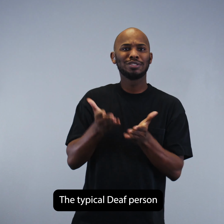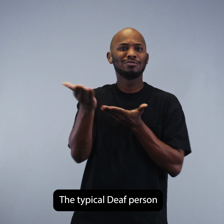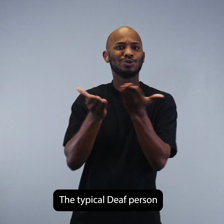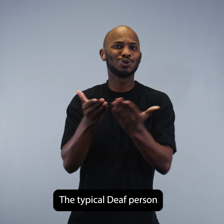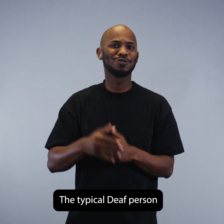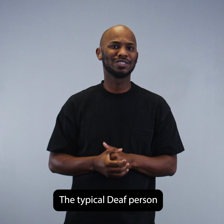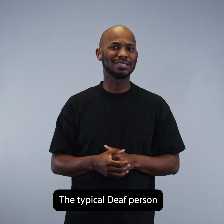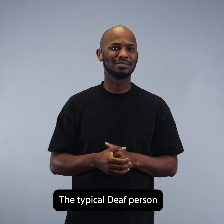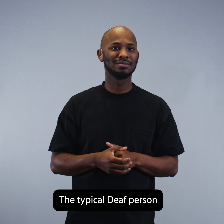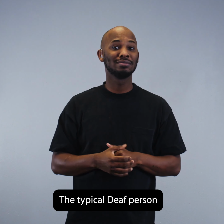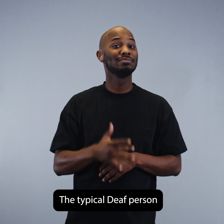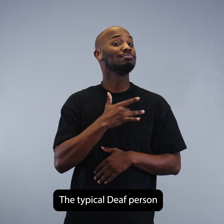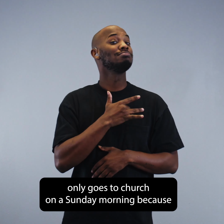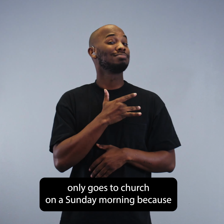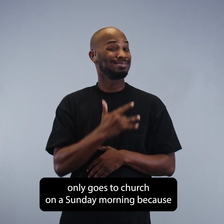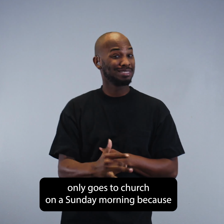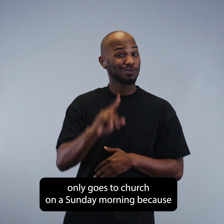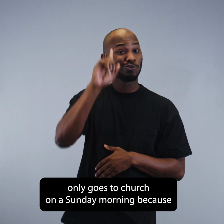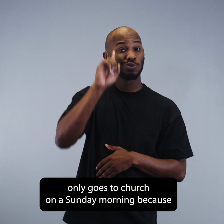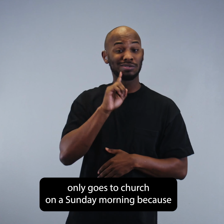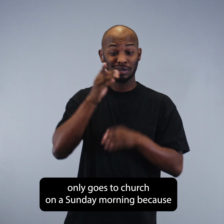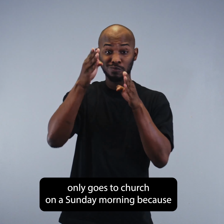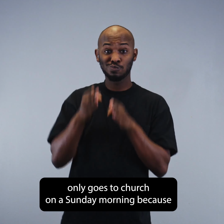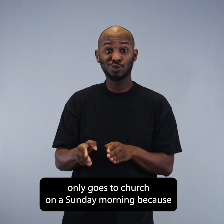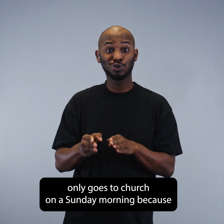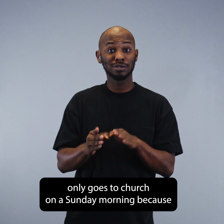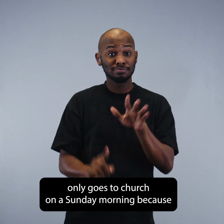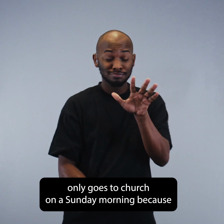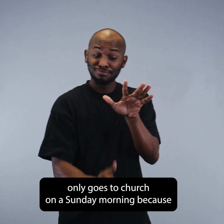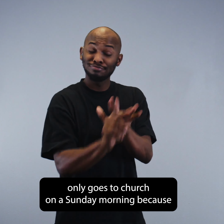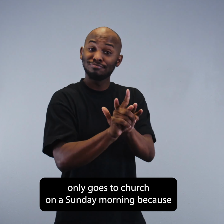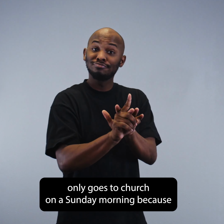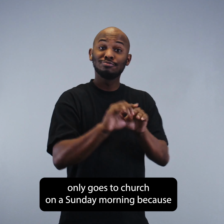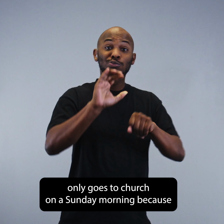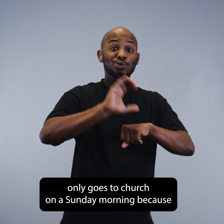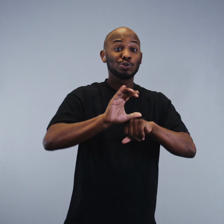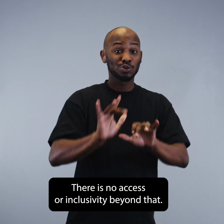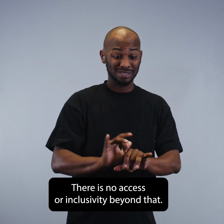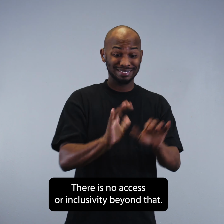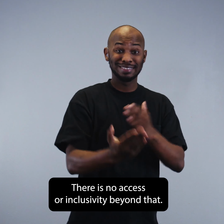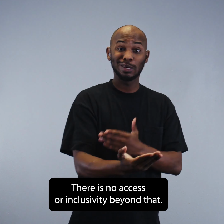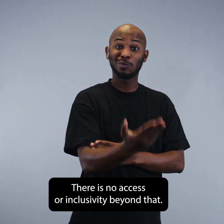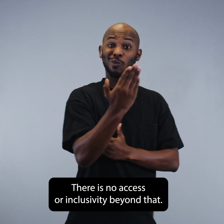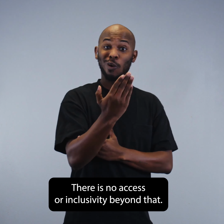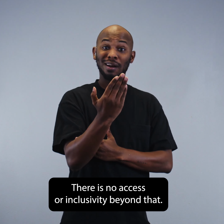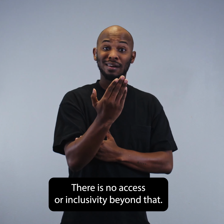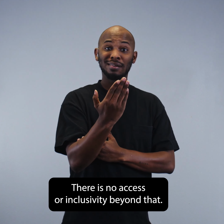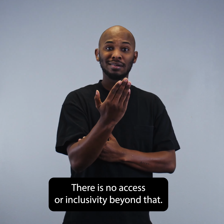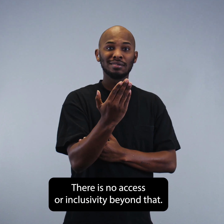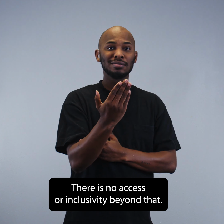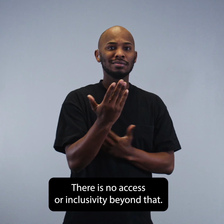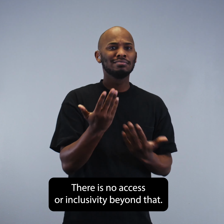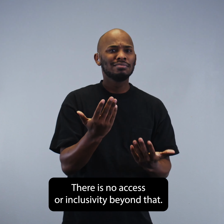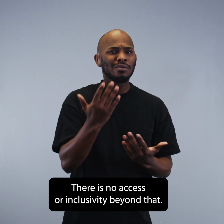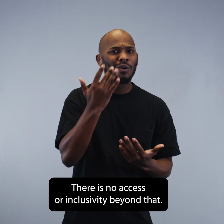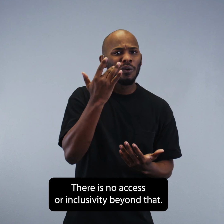The typical deaf person only goes to church on a Sunday morning because there is no access or